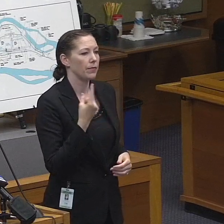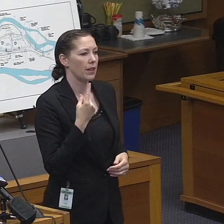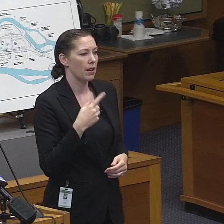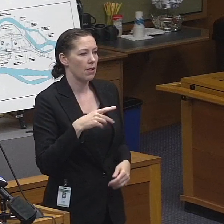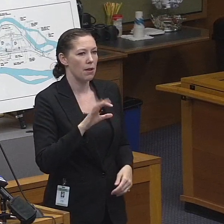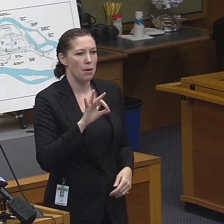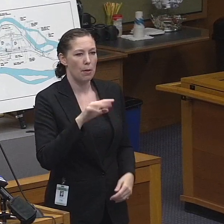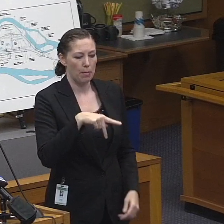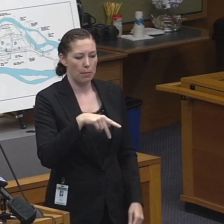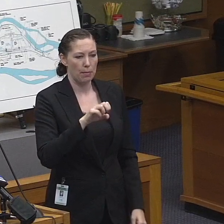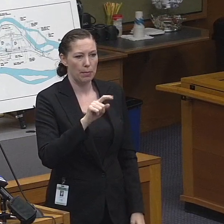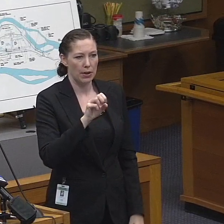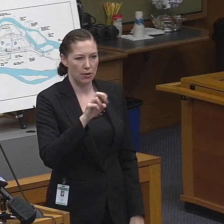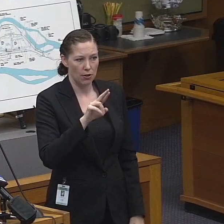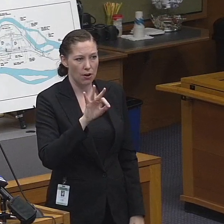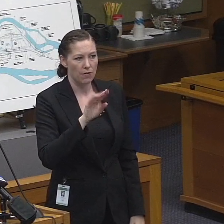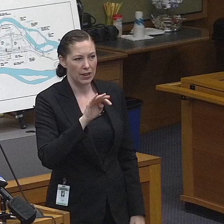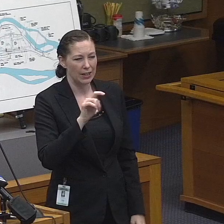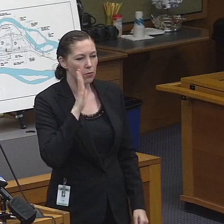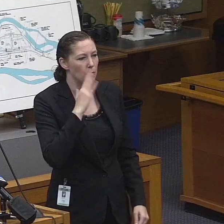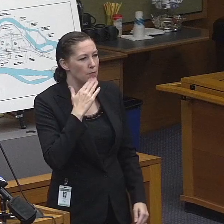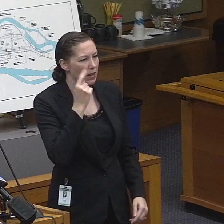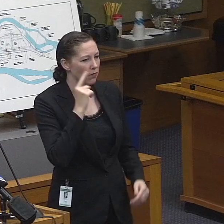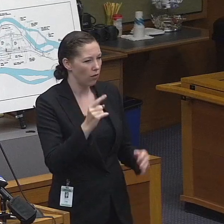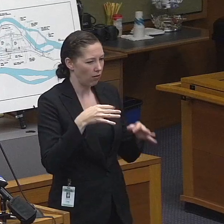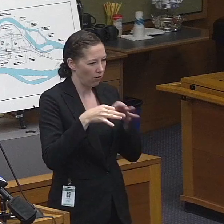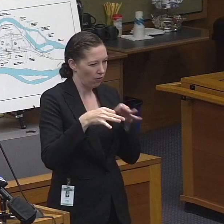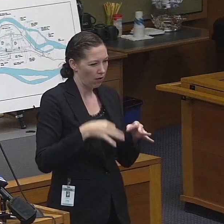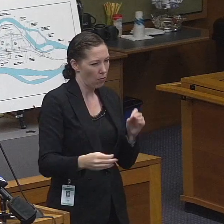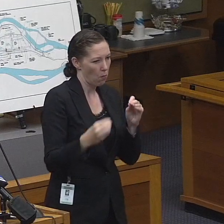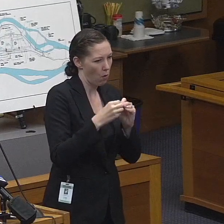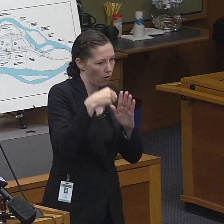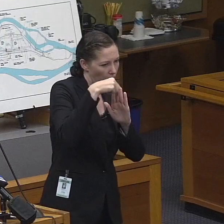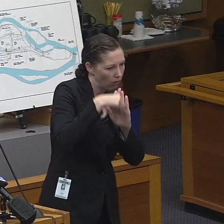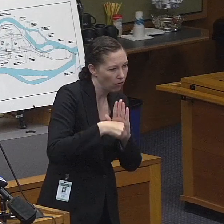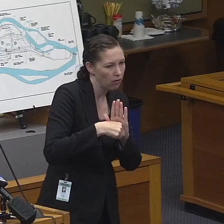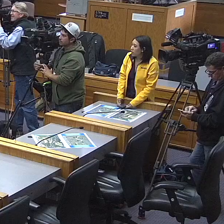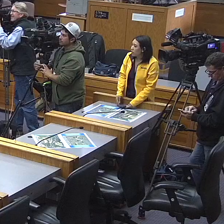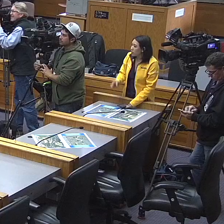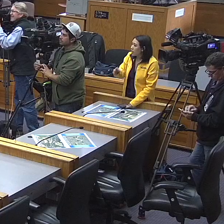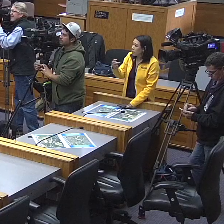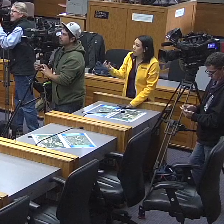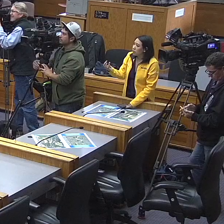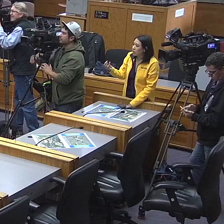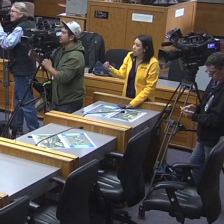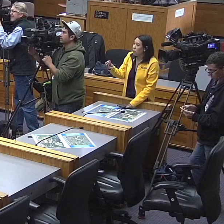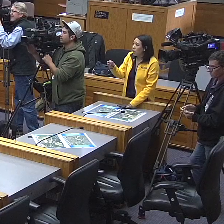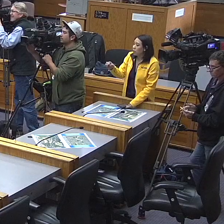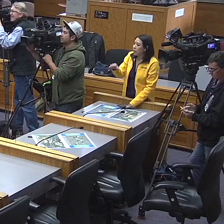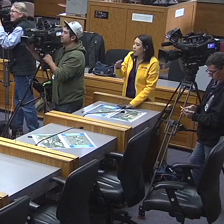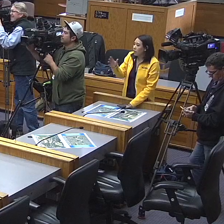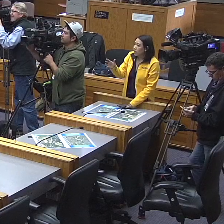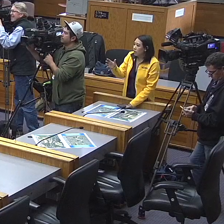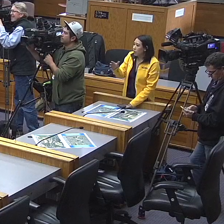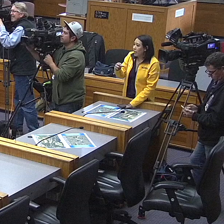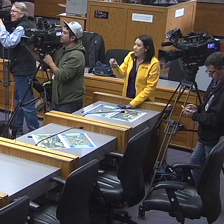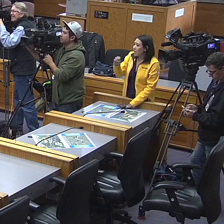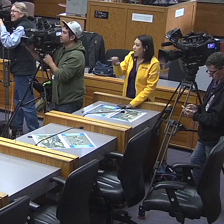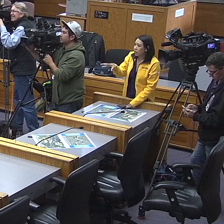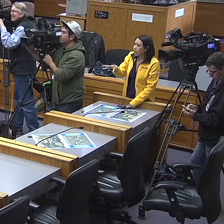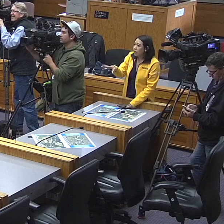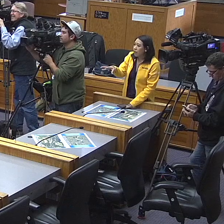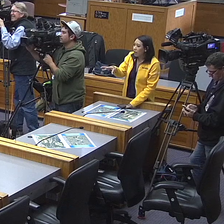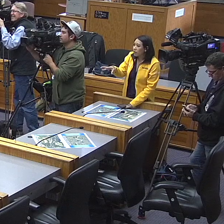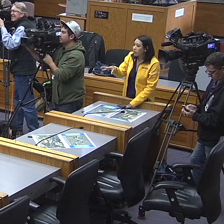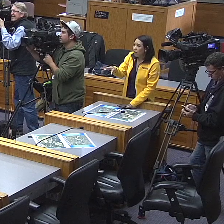Would there be any other fallout from the carbon, the powder carbon? I know that it would take the toxins out of the water, but would it